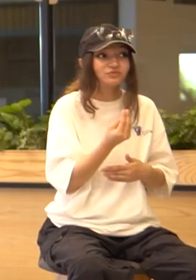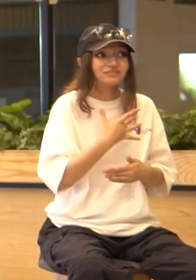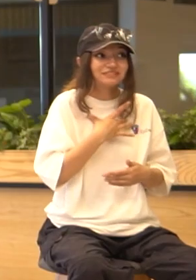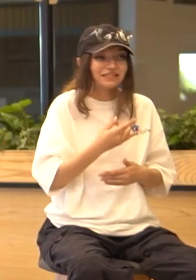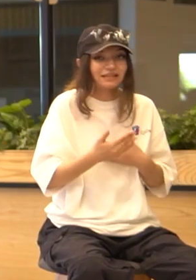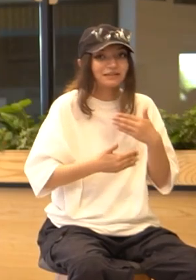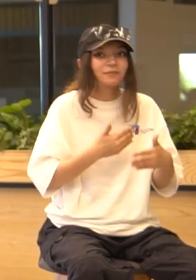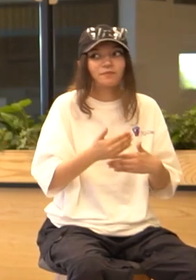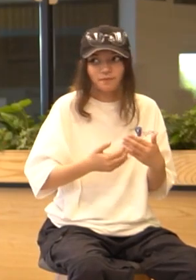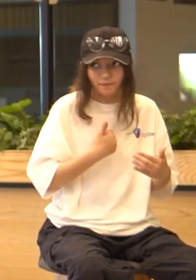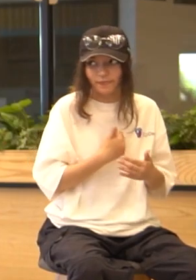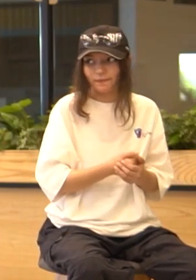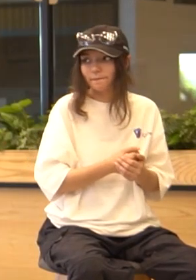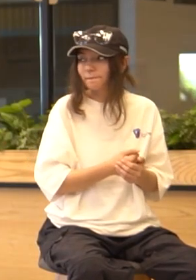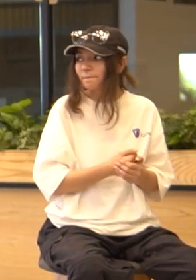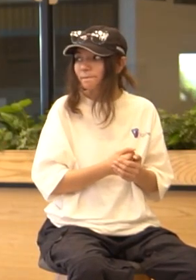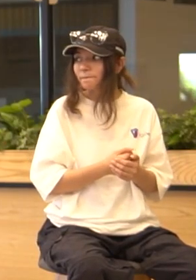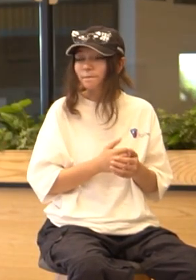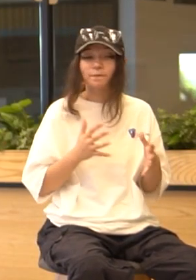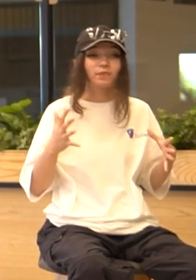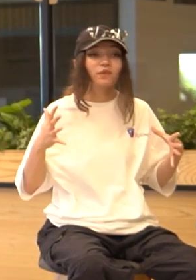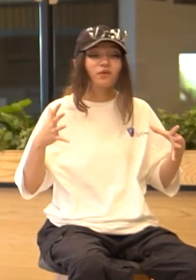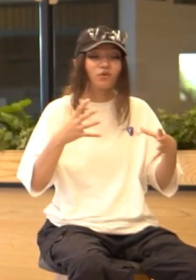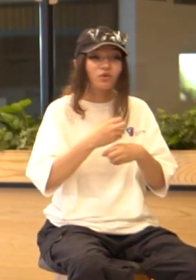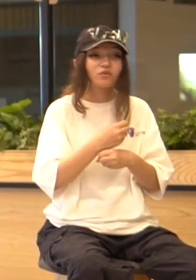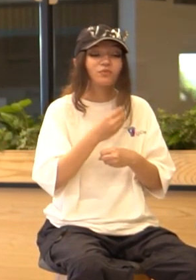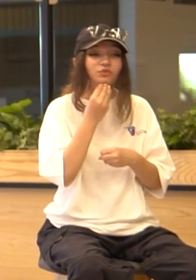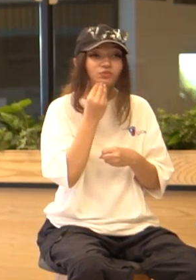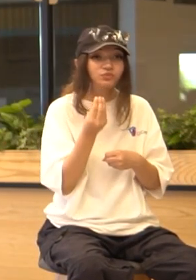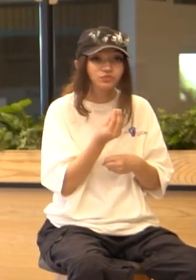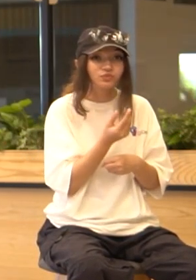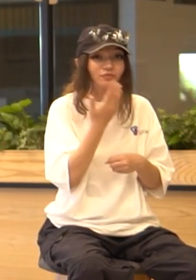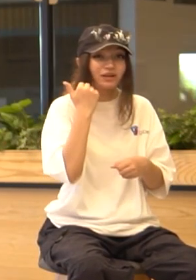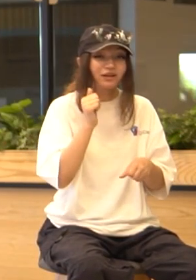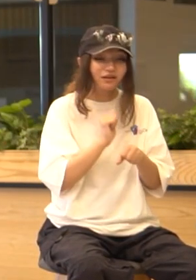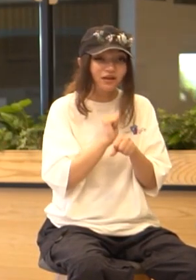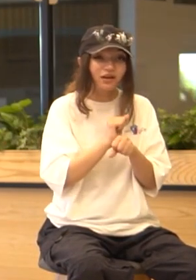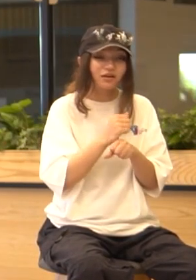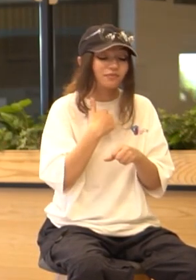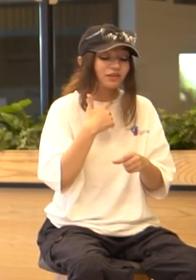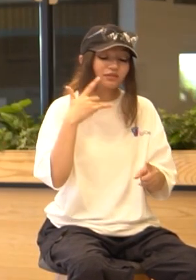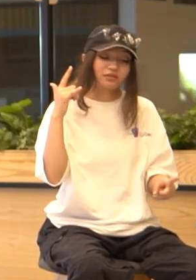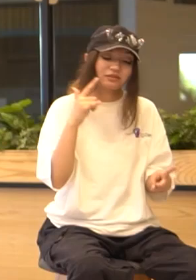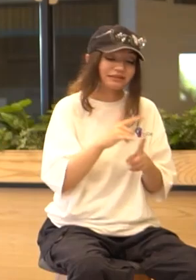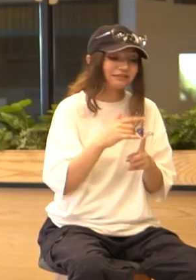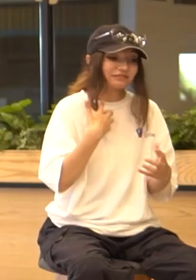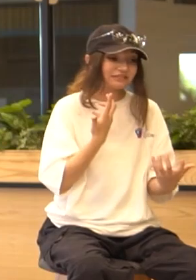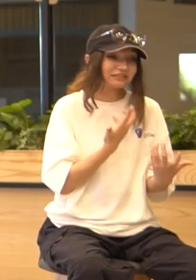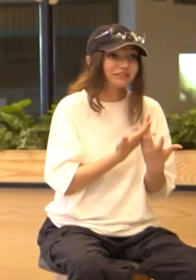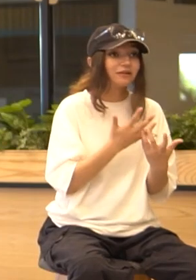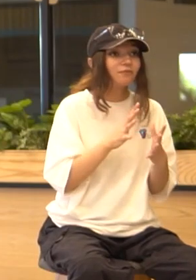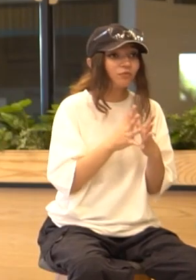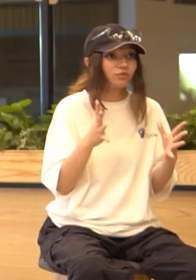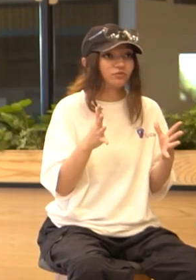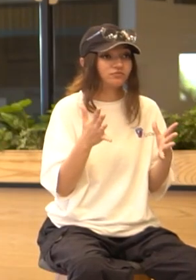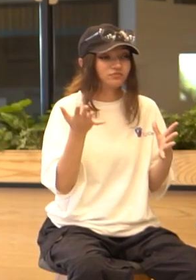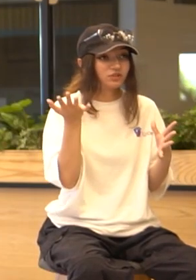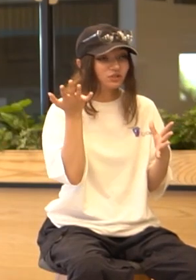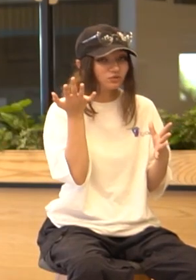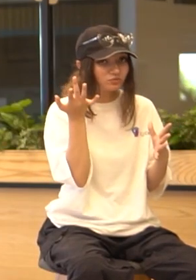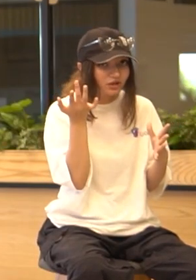The whole of Urdu project is really, really close to my heart, because it's something that helped me